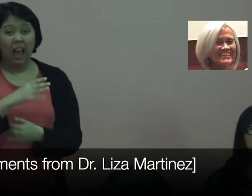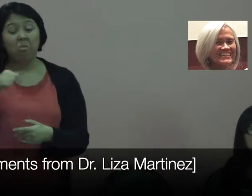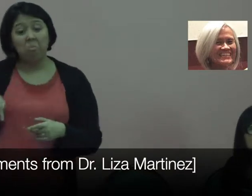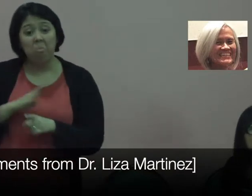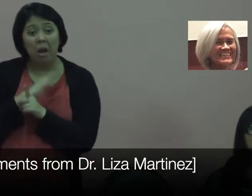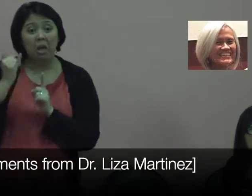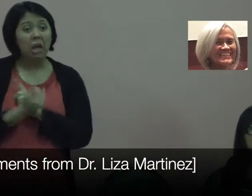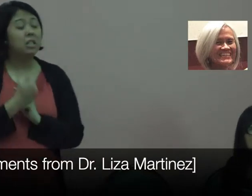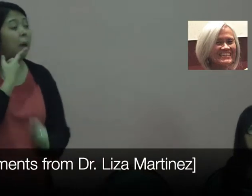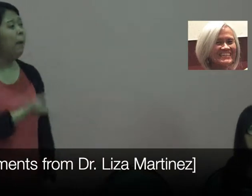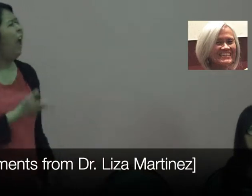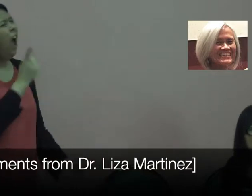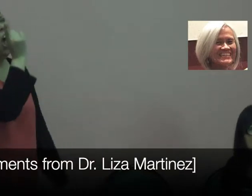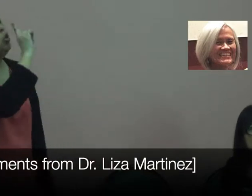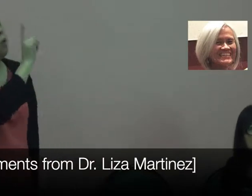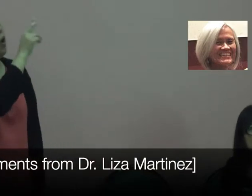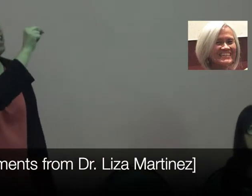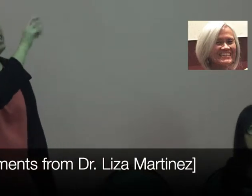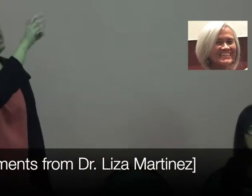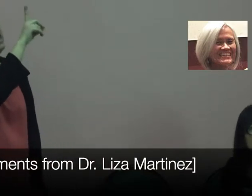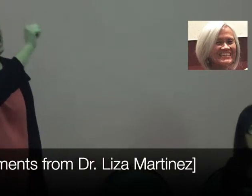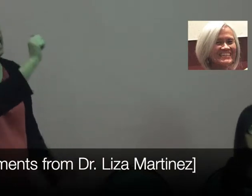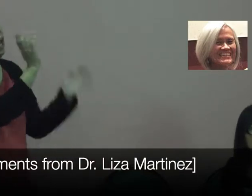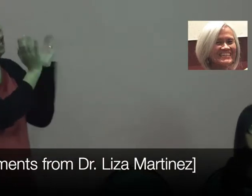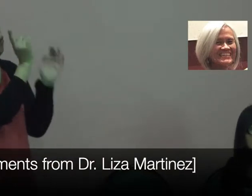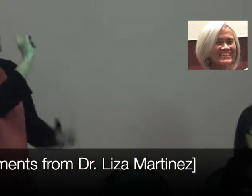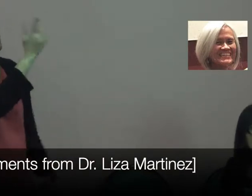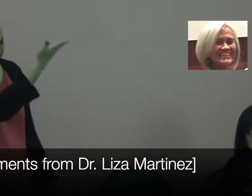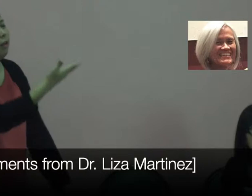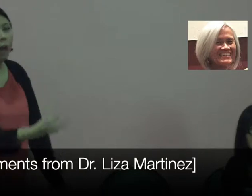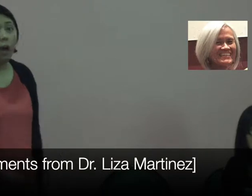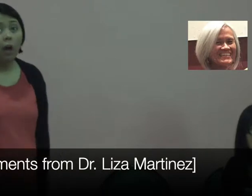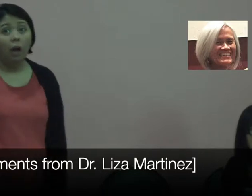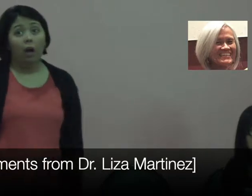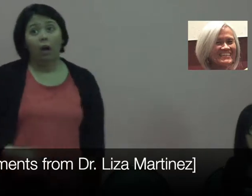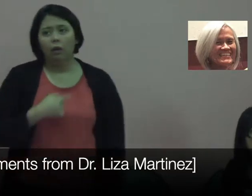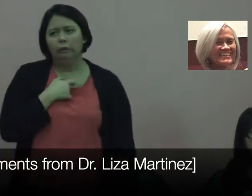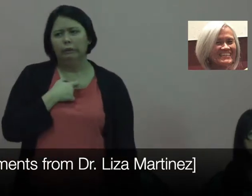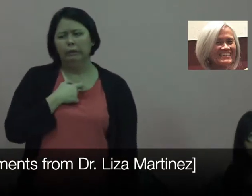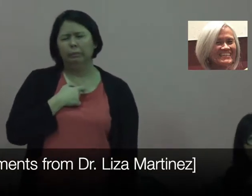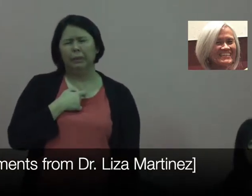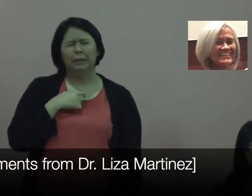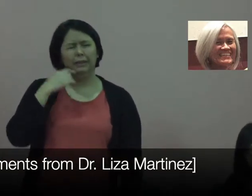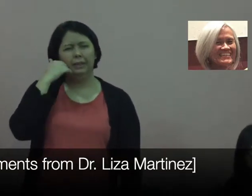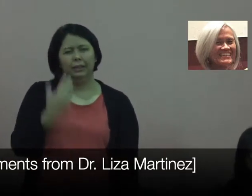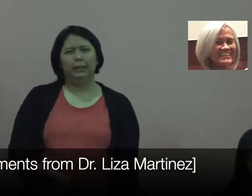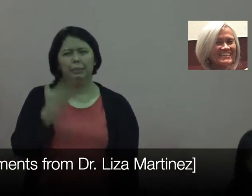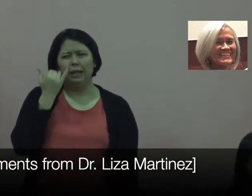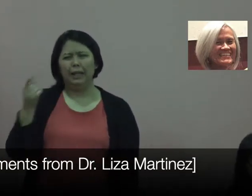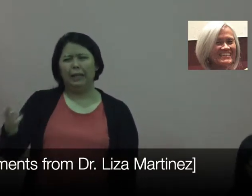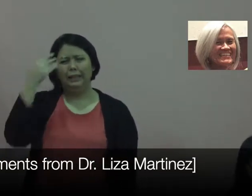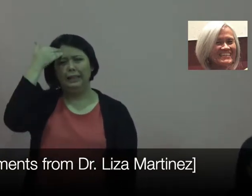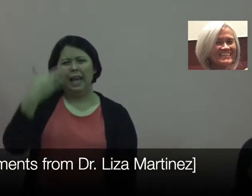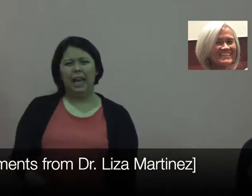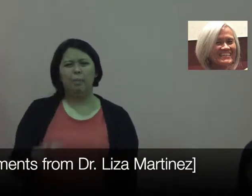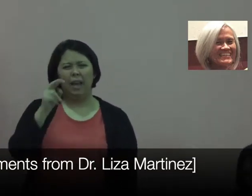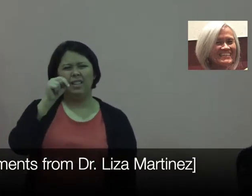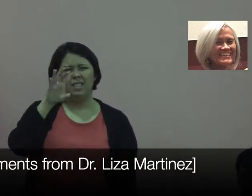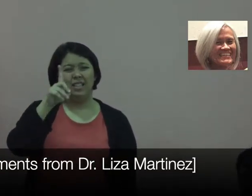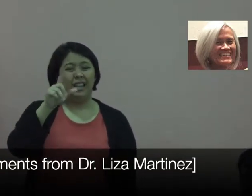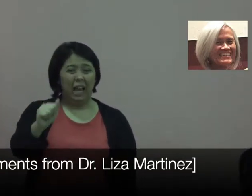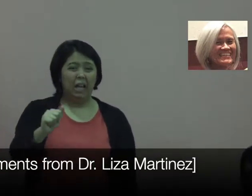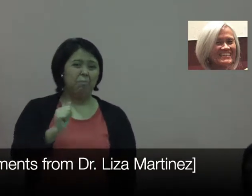Disability Affairs, sabi ko, oh no, that's not a good indicator that they don't even know what the NCDA is. So,